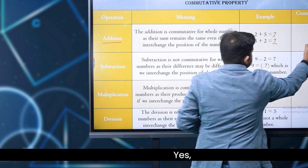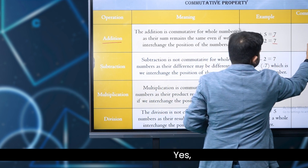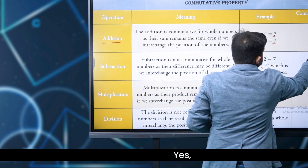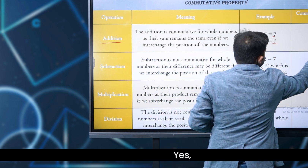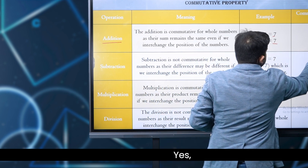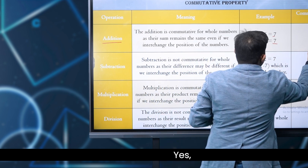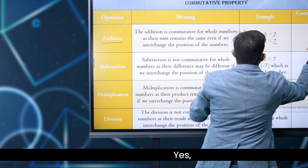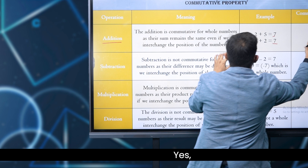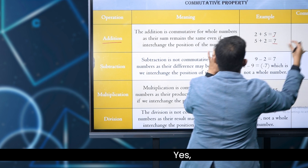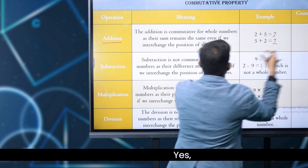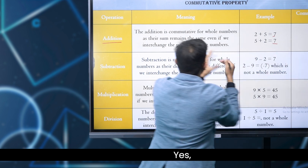Yes.